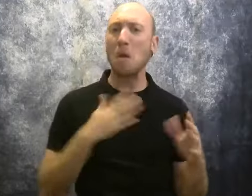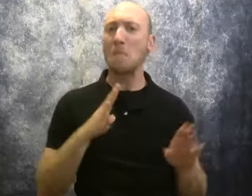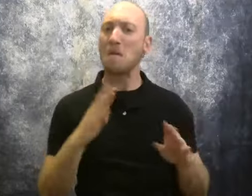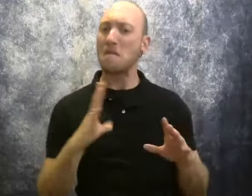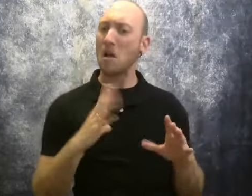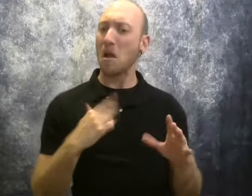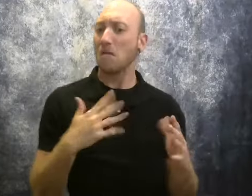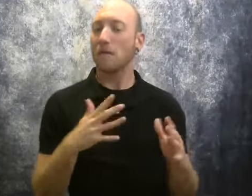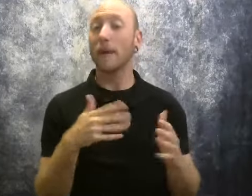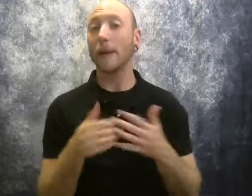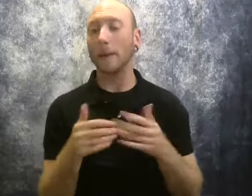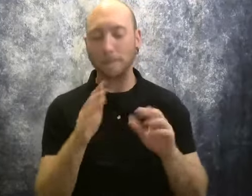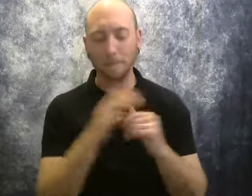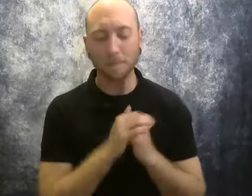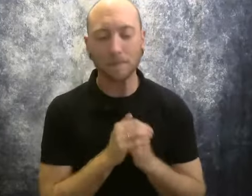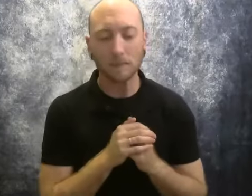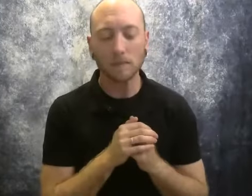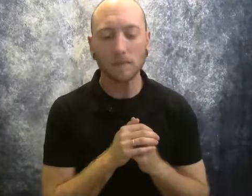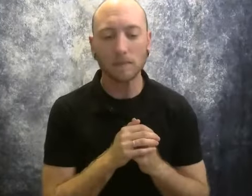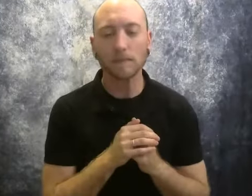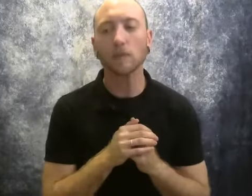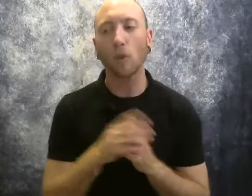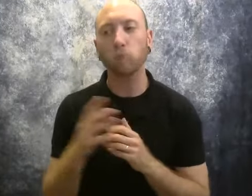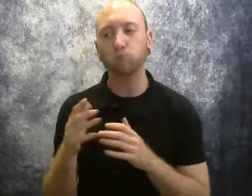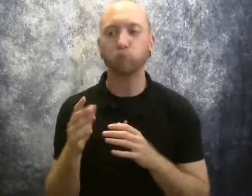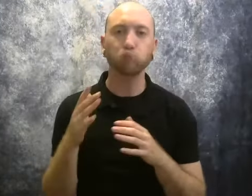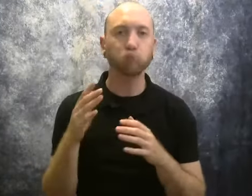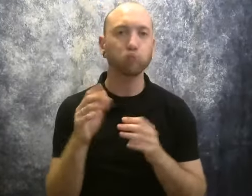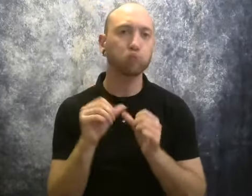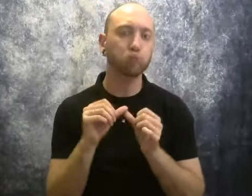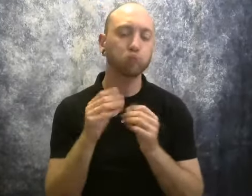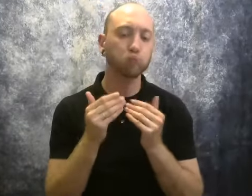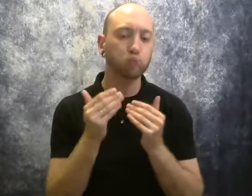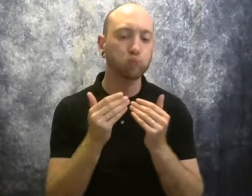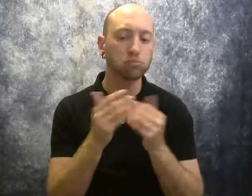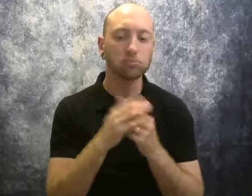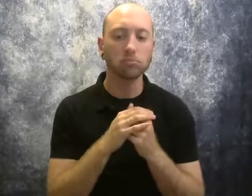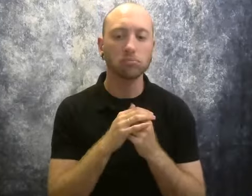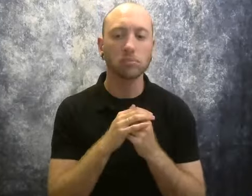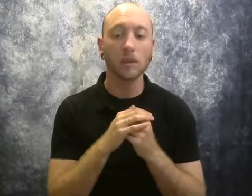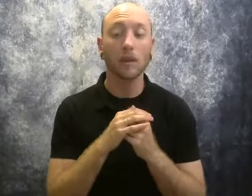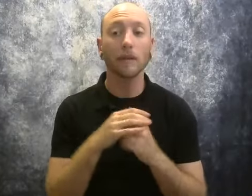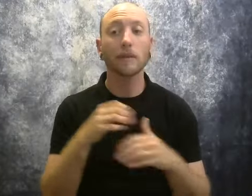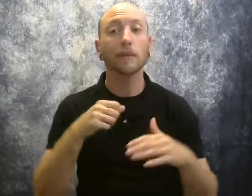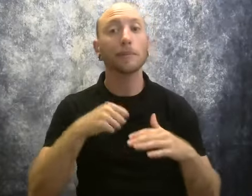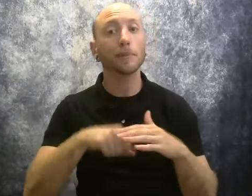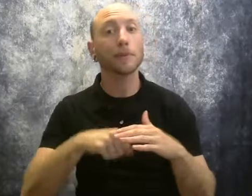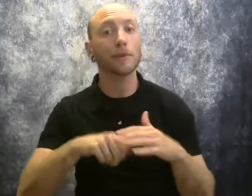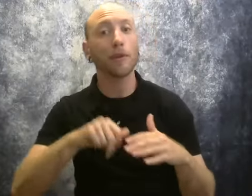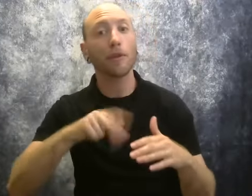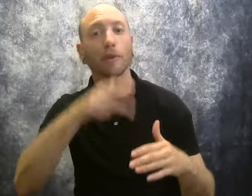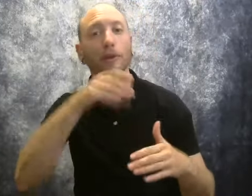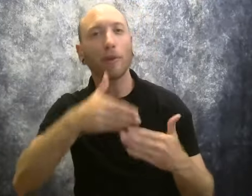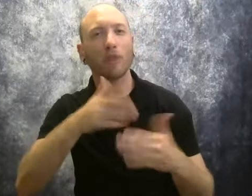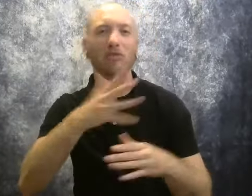it justification for my behaviours. Anyway, we continued on there, and our 3